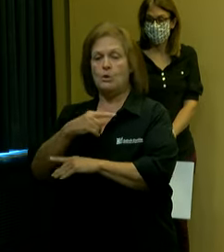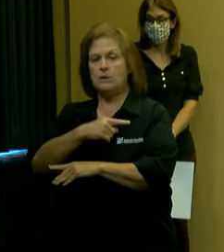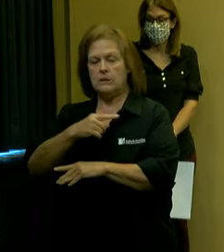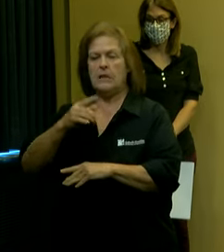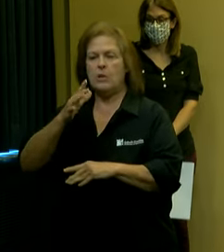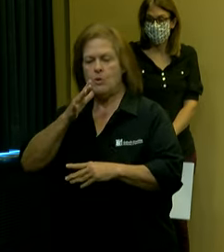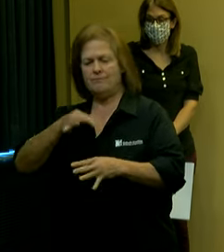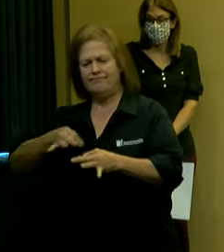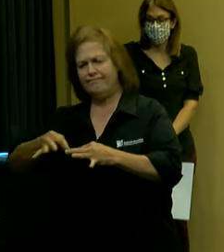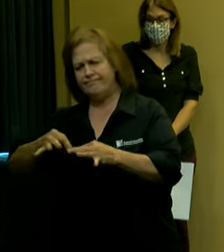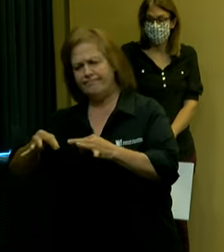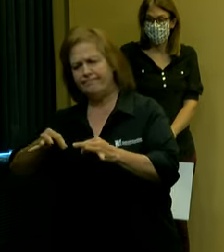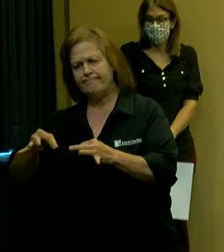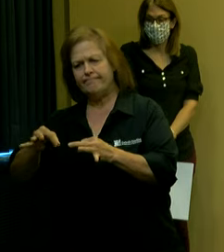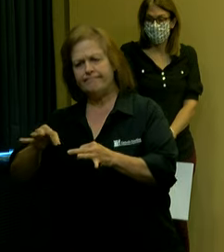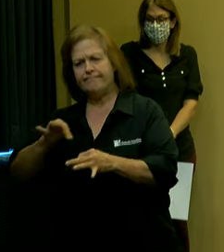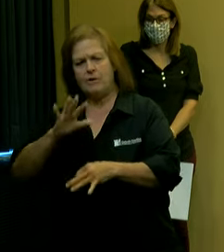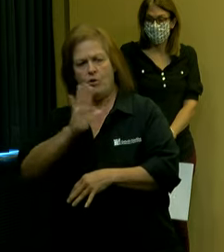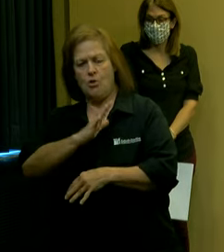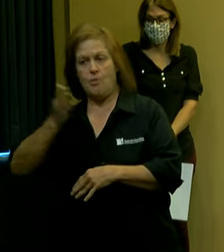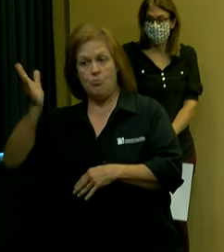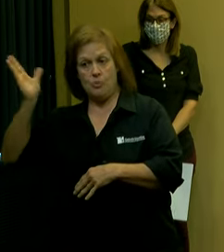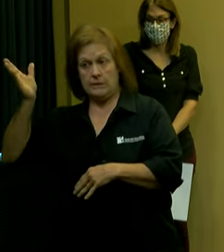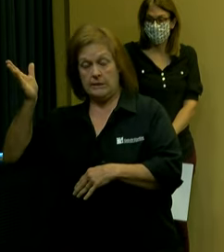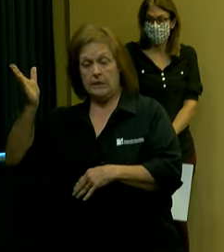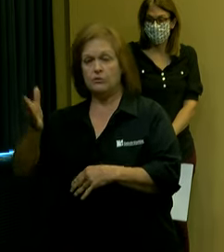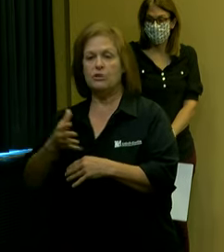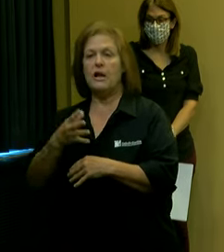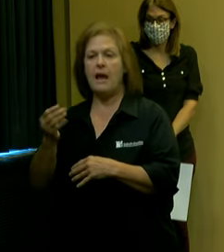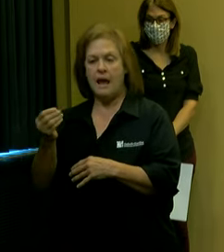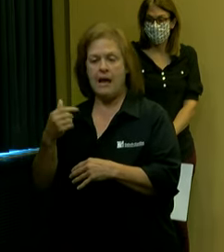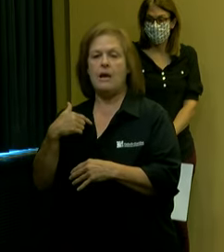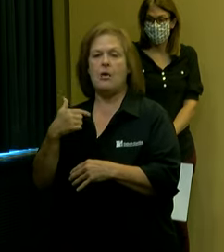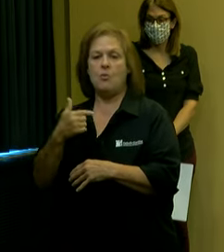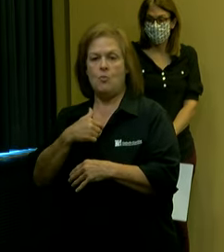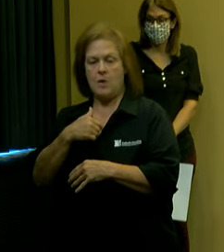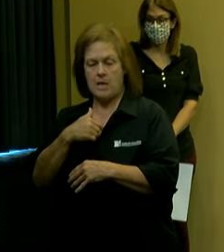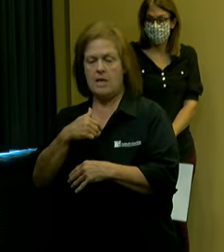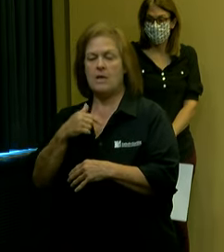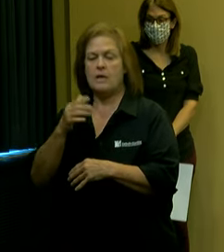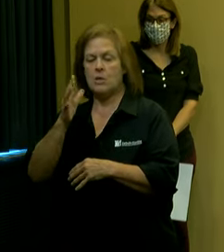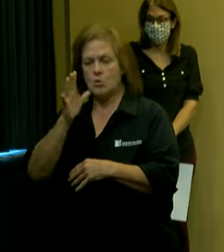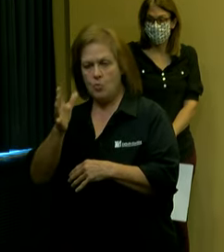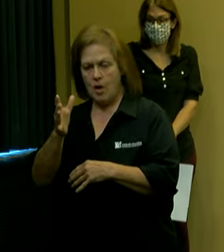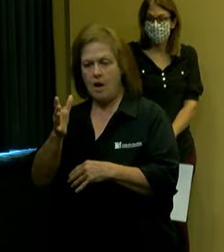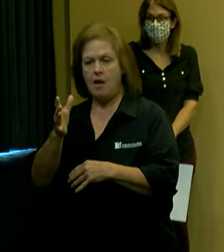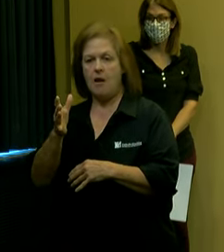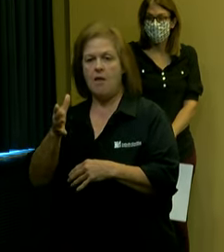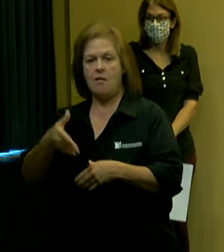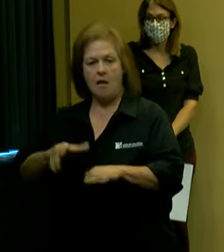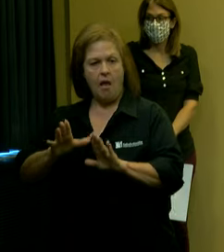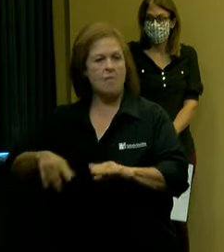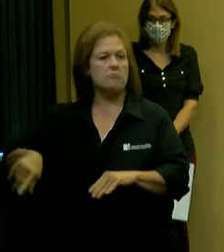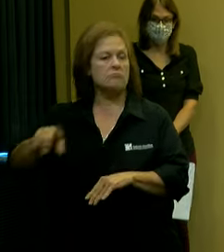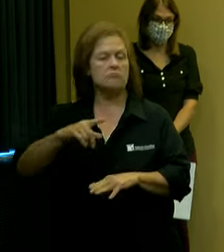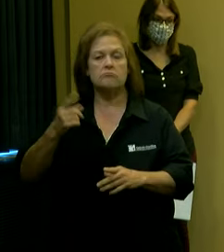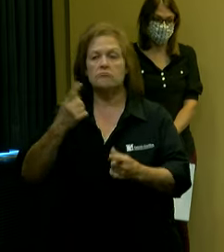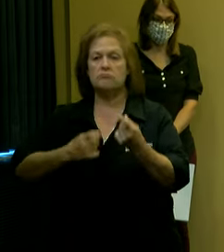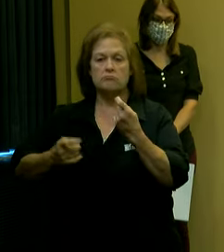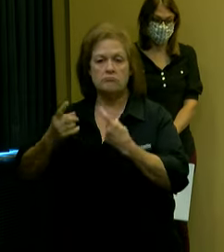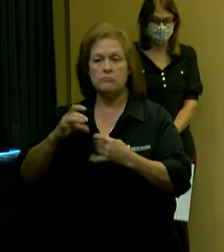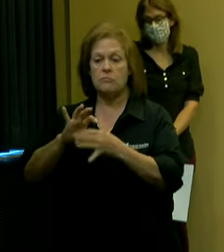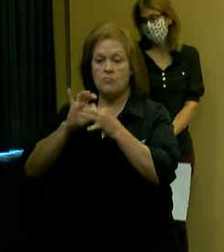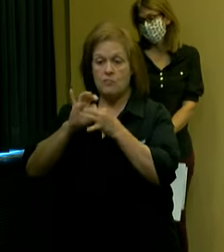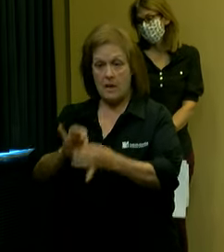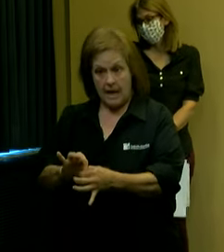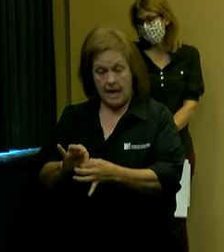take you through her data presentation, and we will come back around for questions and answers associated